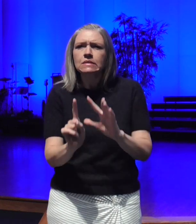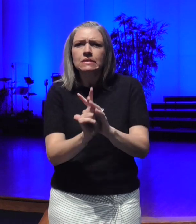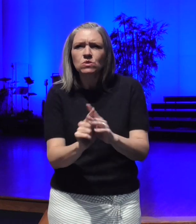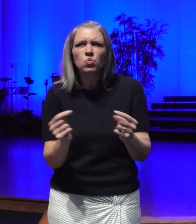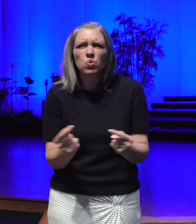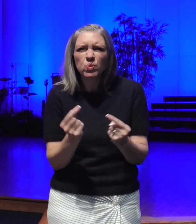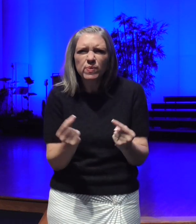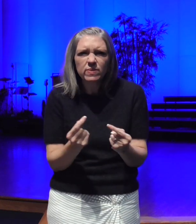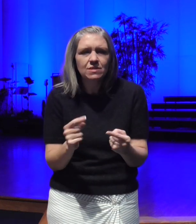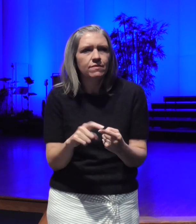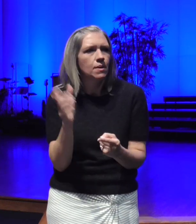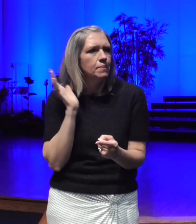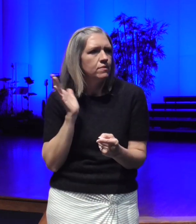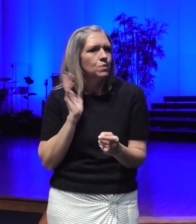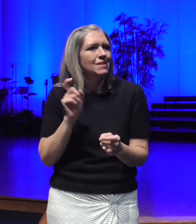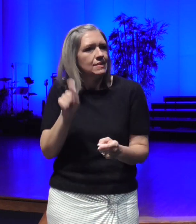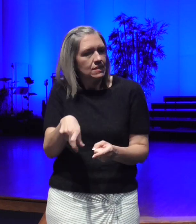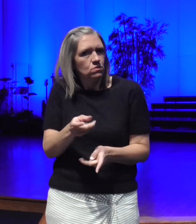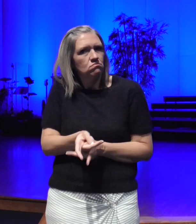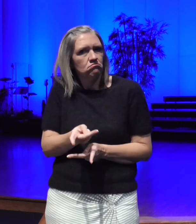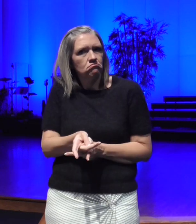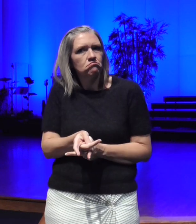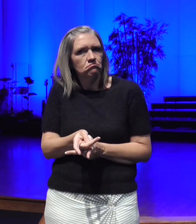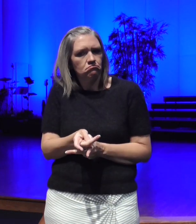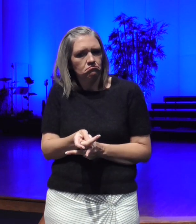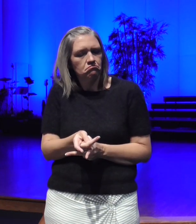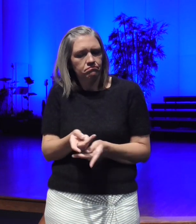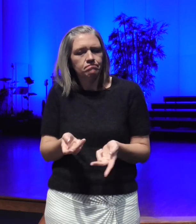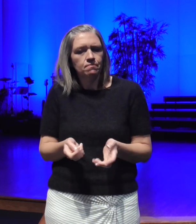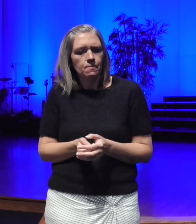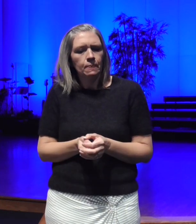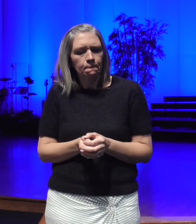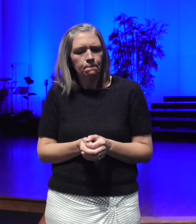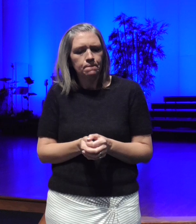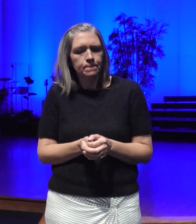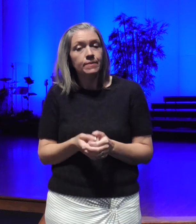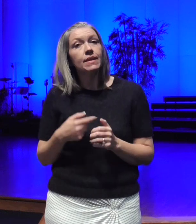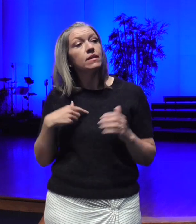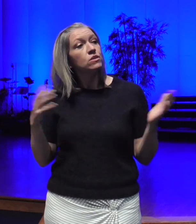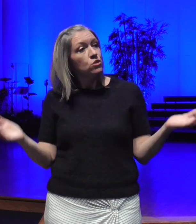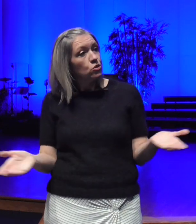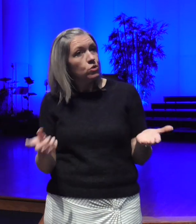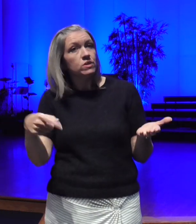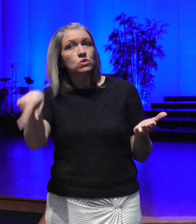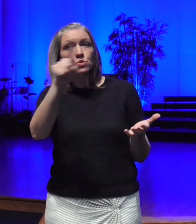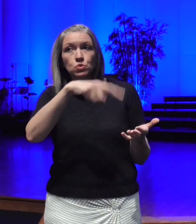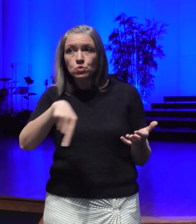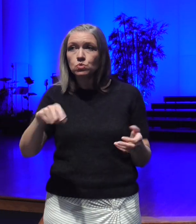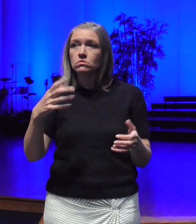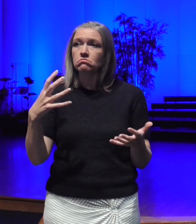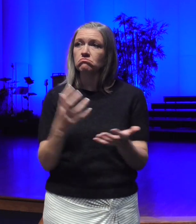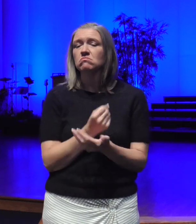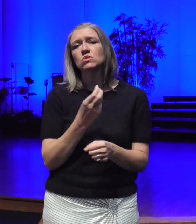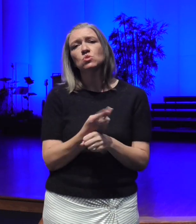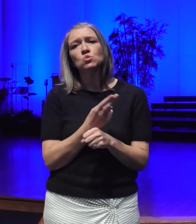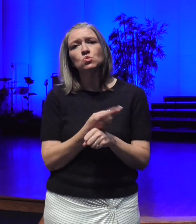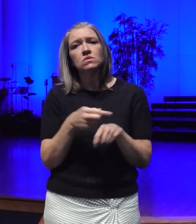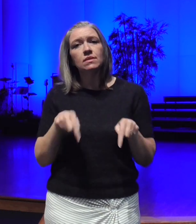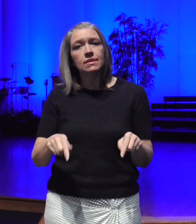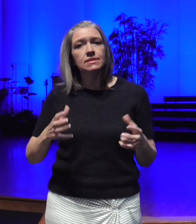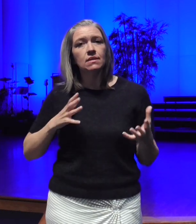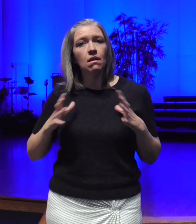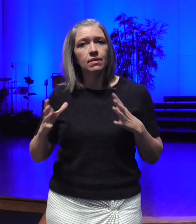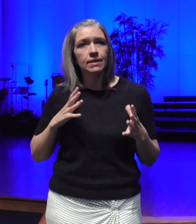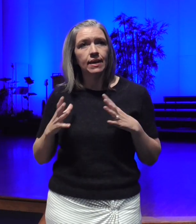that time that need tending to. And so I encourage you to use this holiday